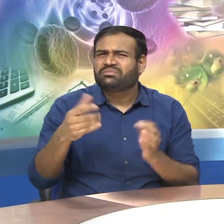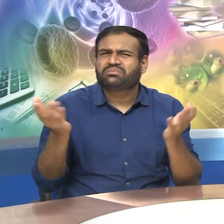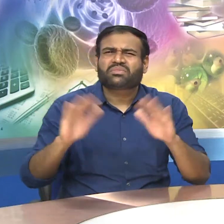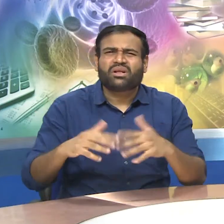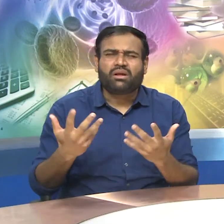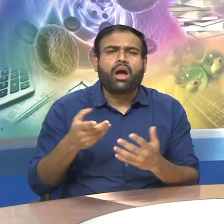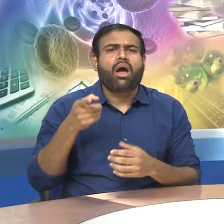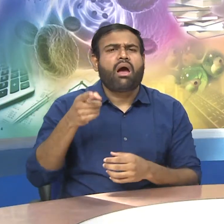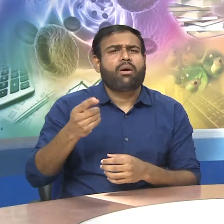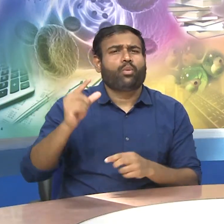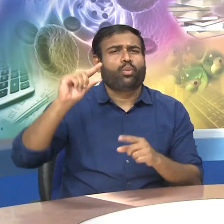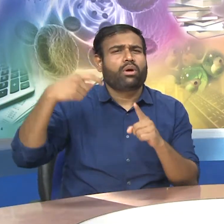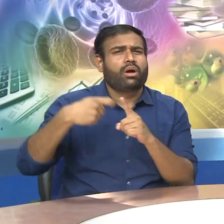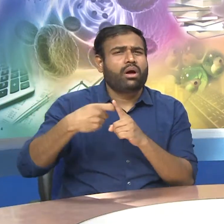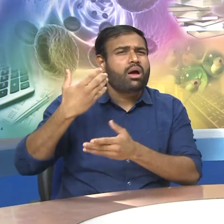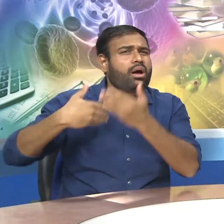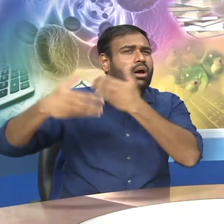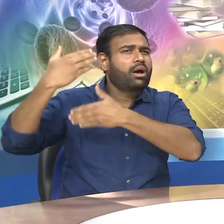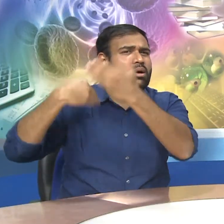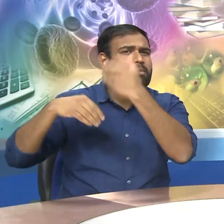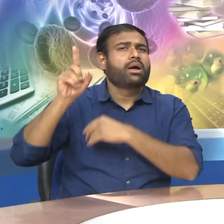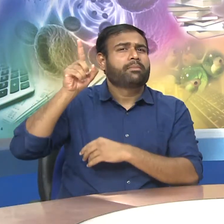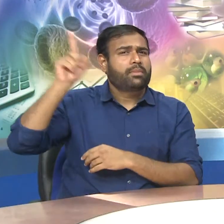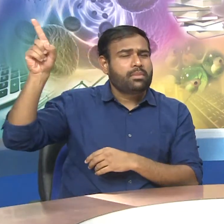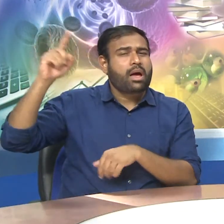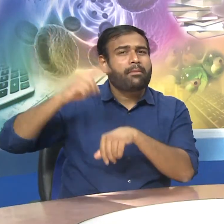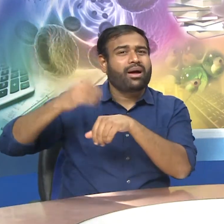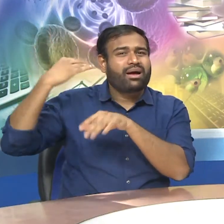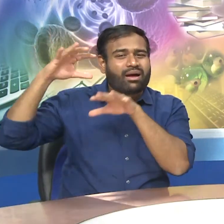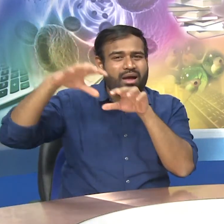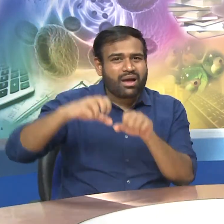Second, not in existence in every state.